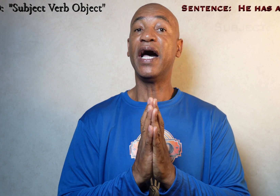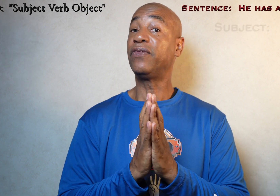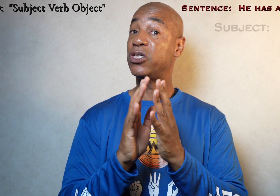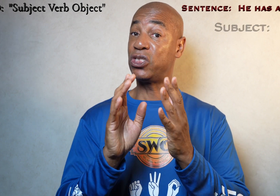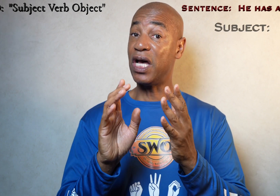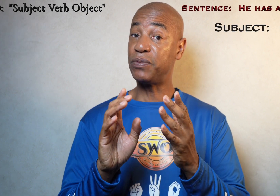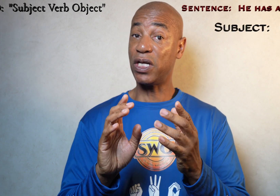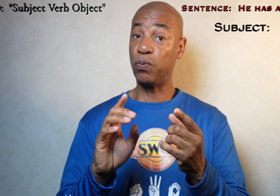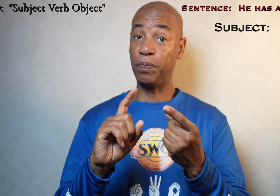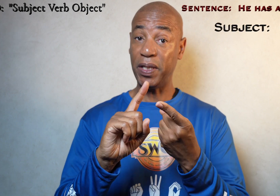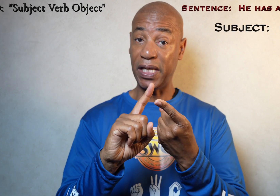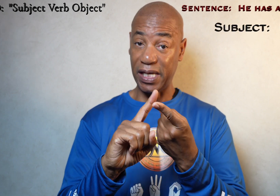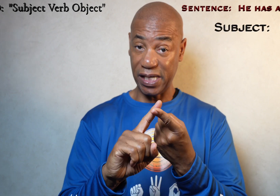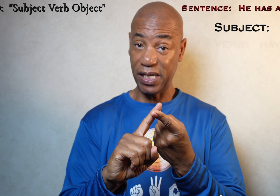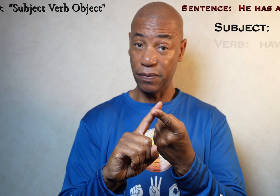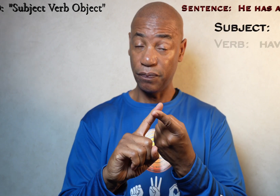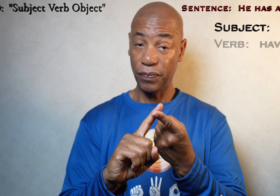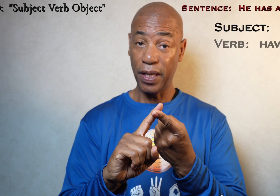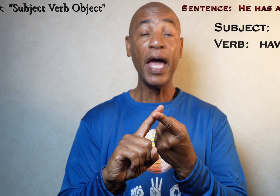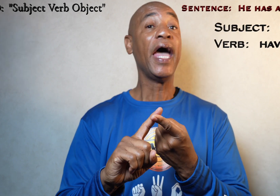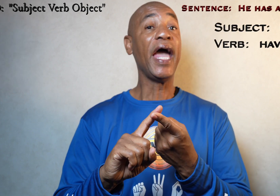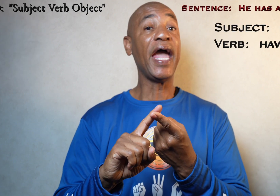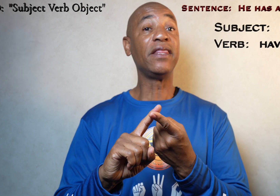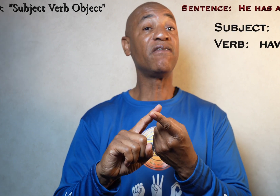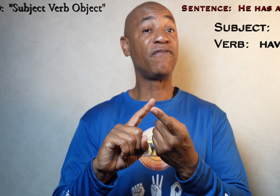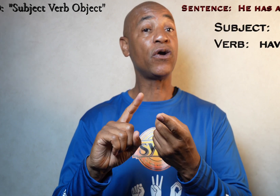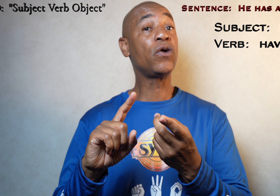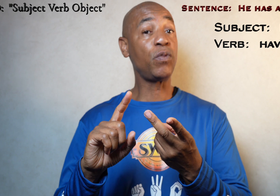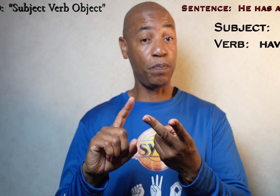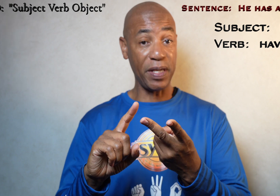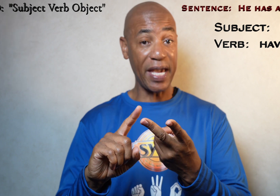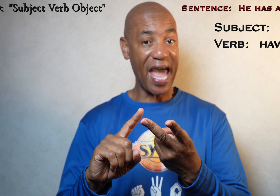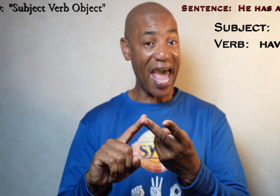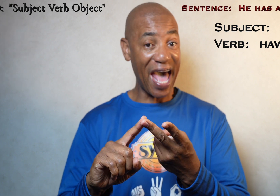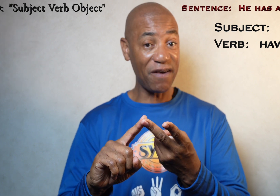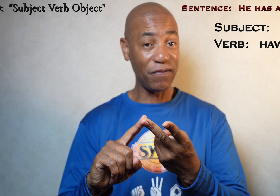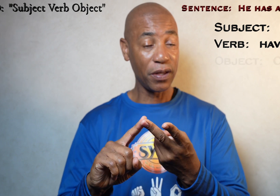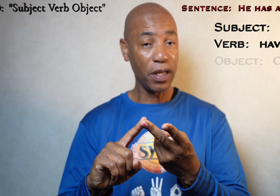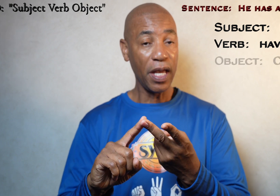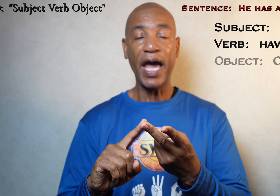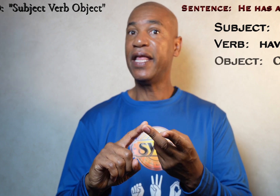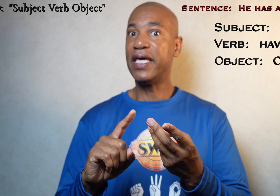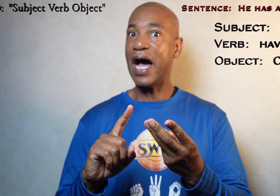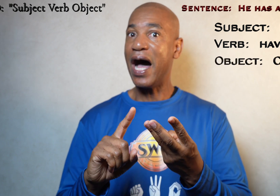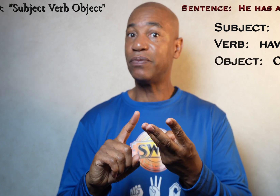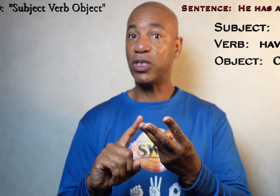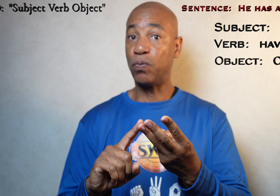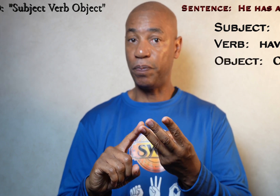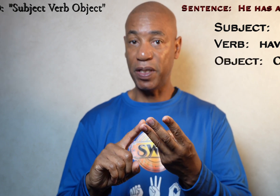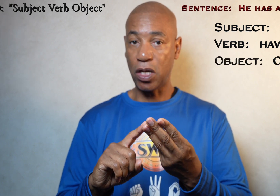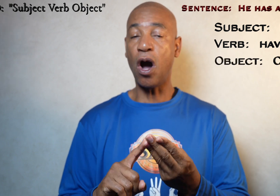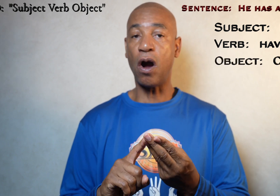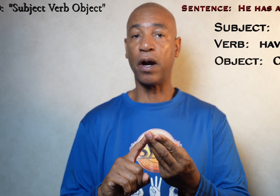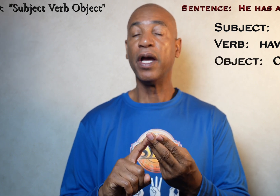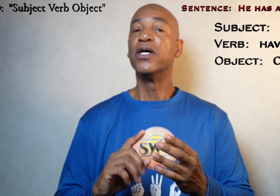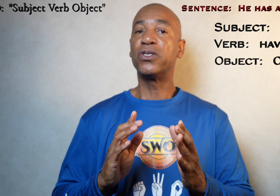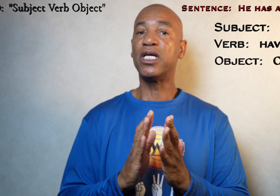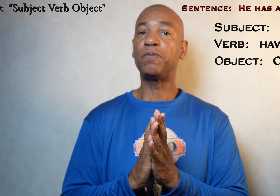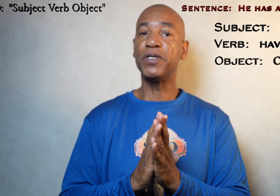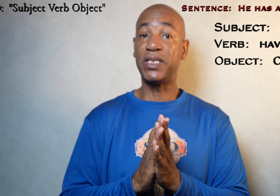the subject would be he, and the verb would be have, and the object would be car. So let's pretend